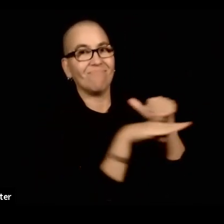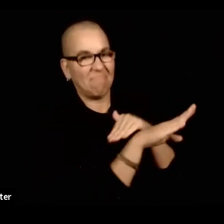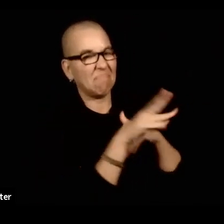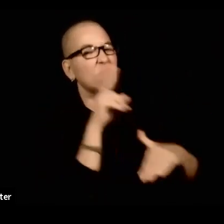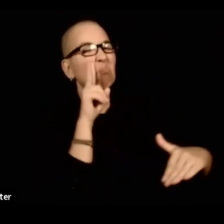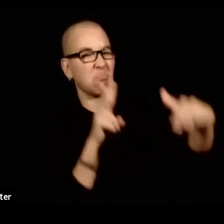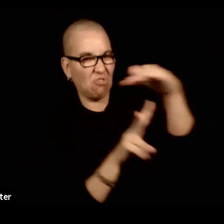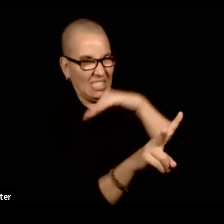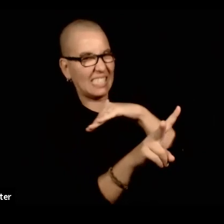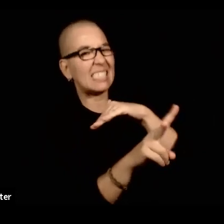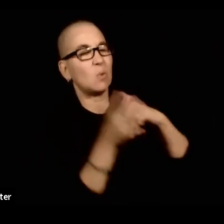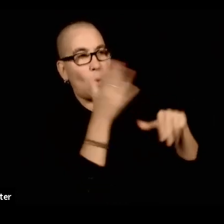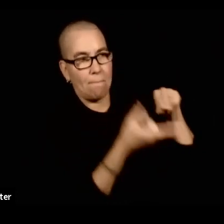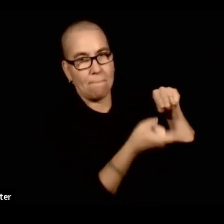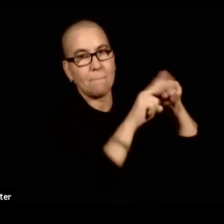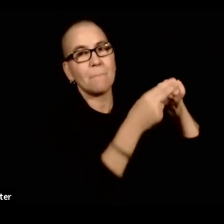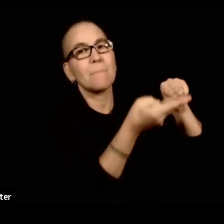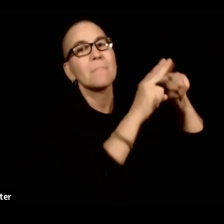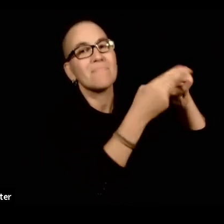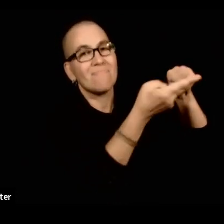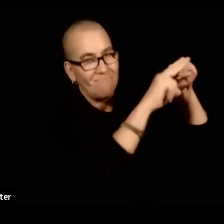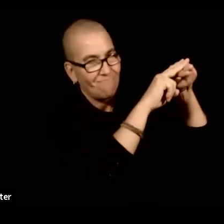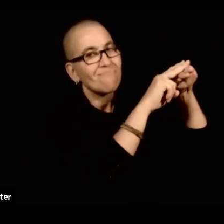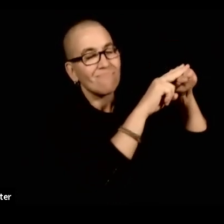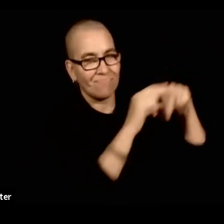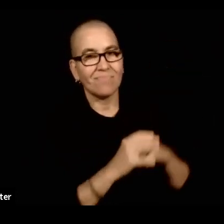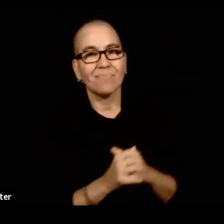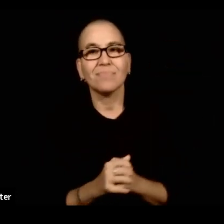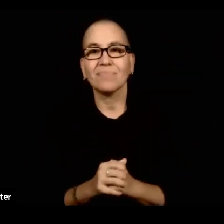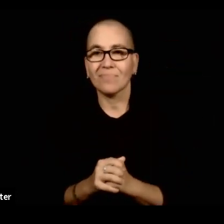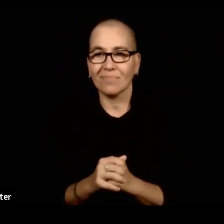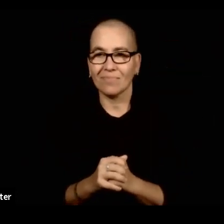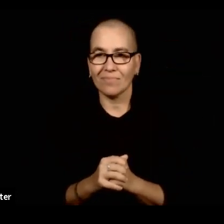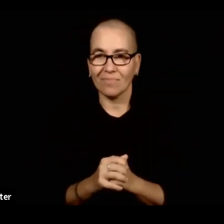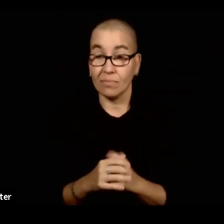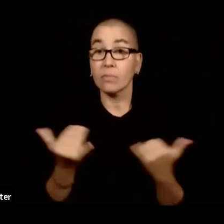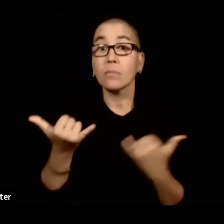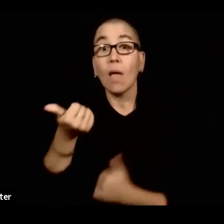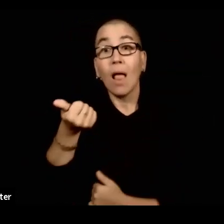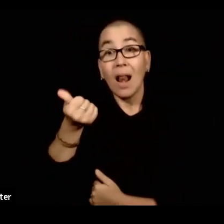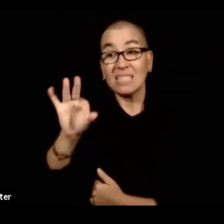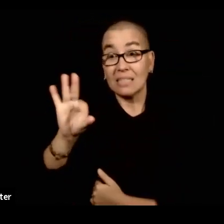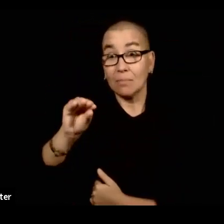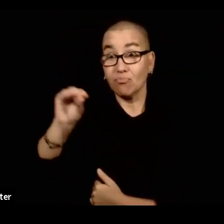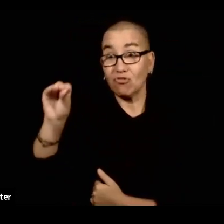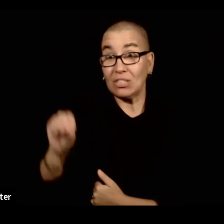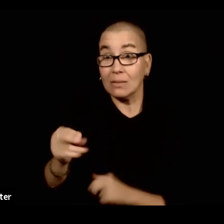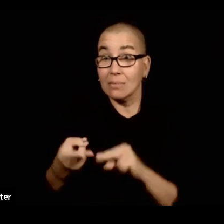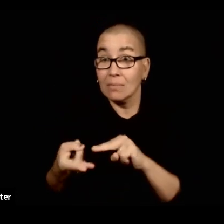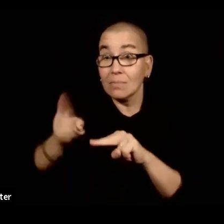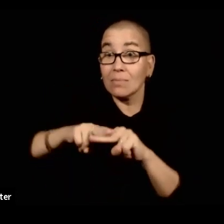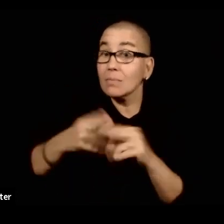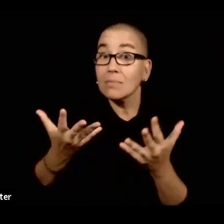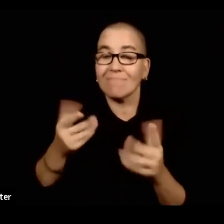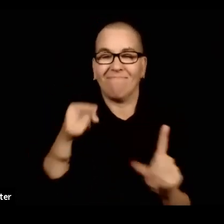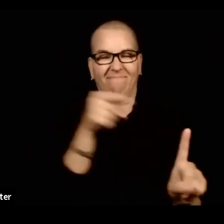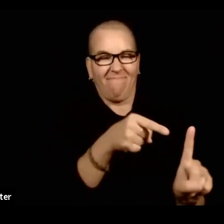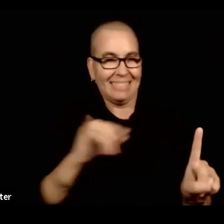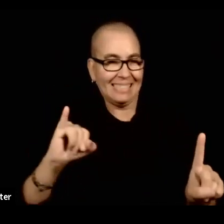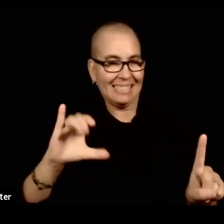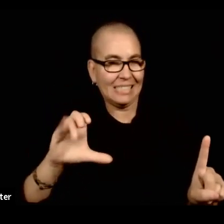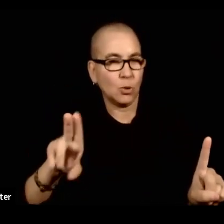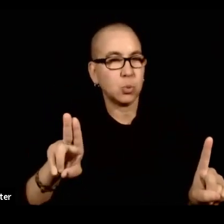fact, there's now been a 19% increase in the number of patients in the ICU and a 5% increase in those